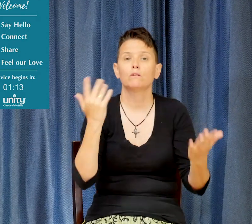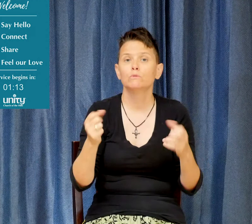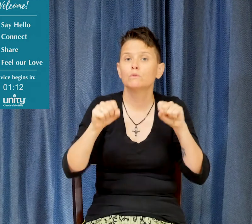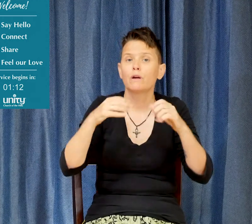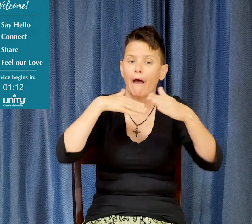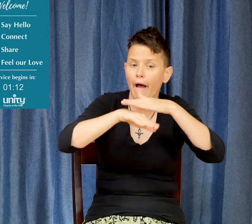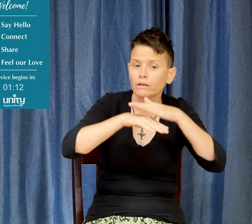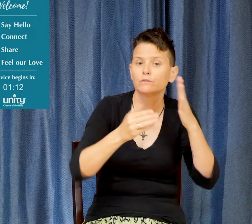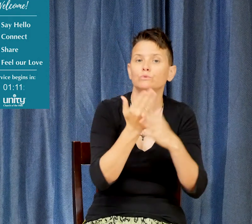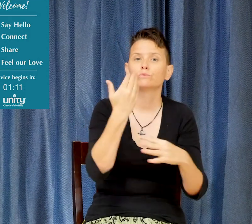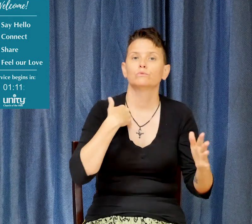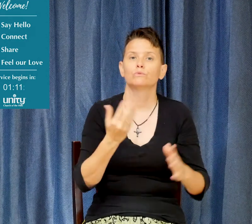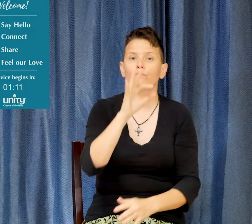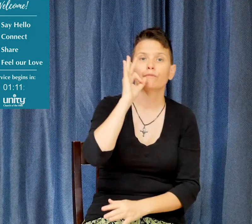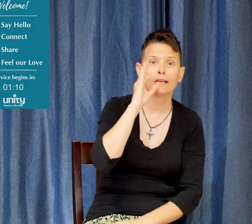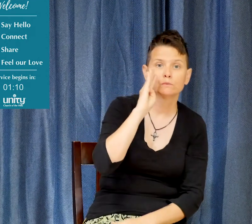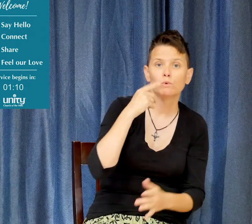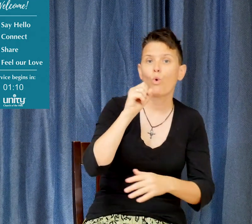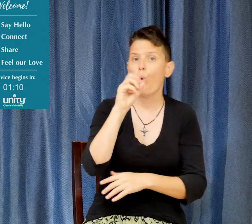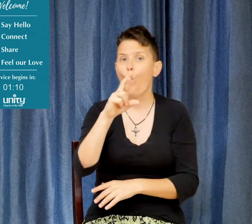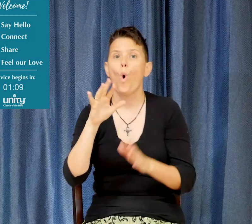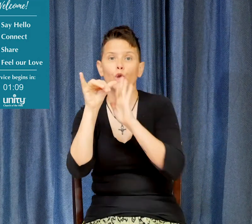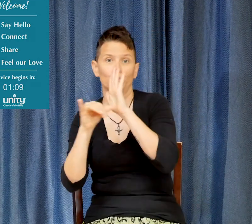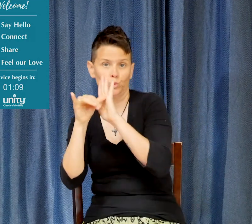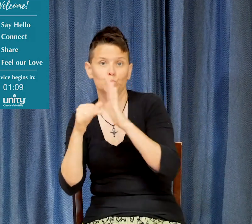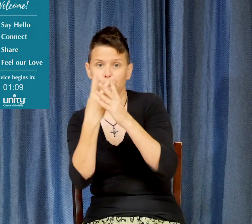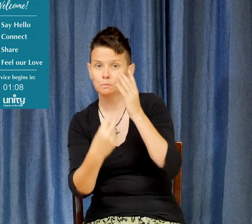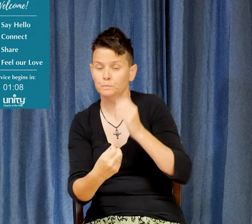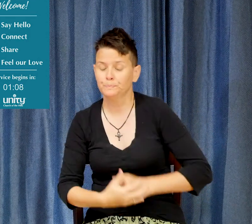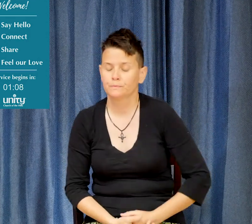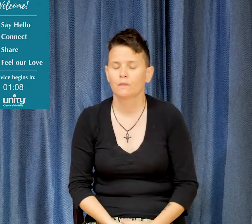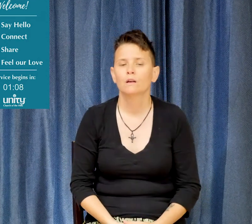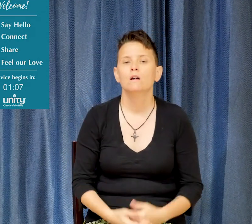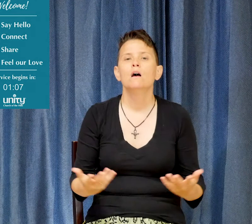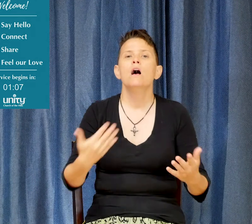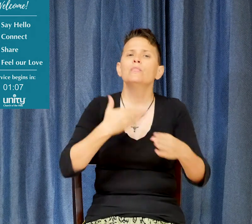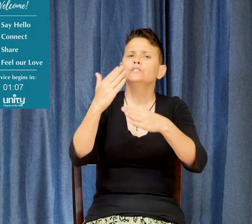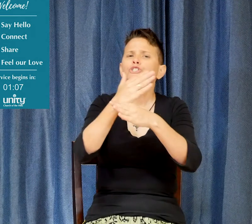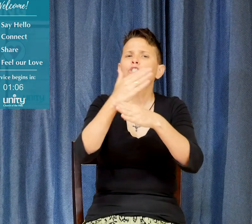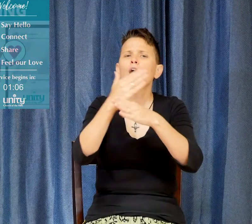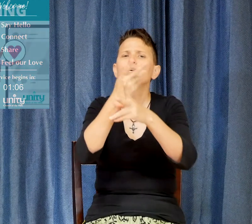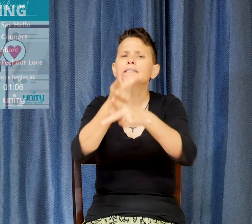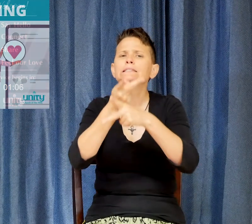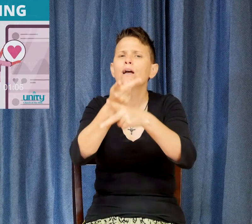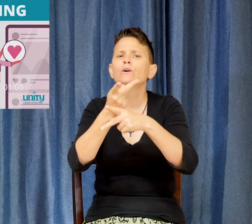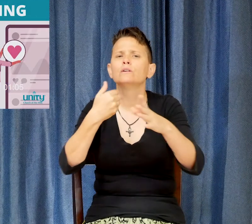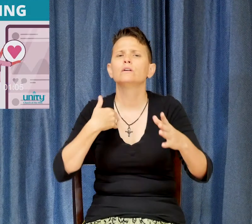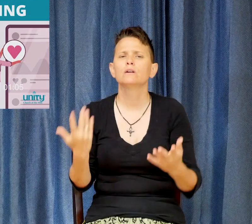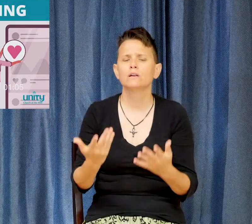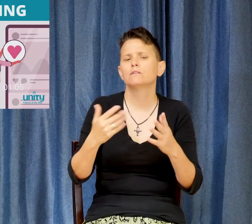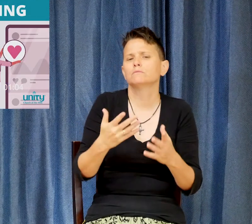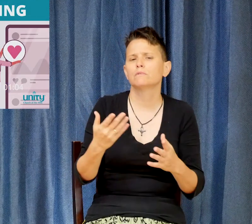channel. So our Sharing is Caring campaign continues to do good work in the world. The last 2 weeks,